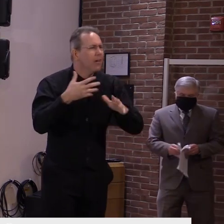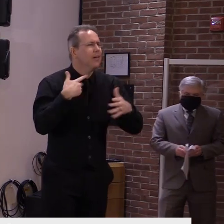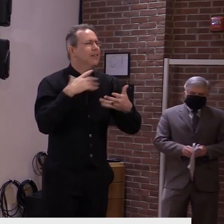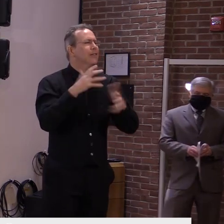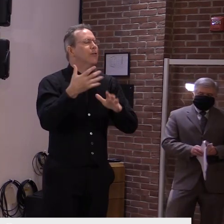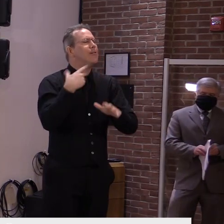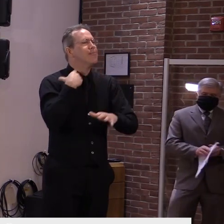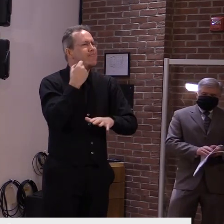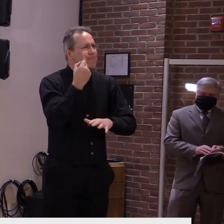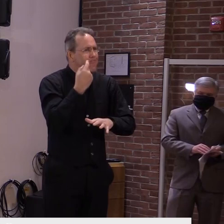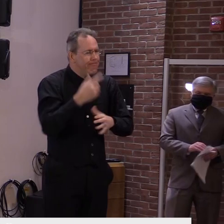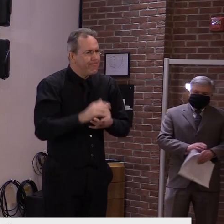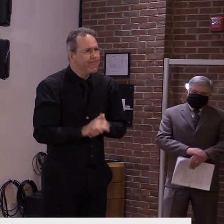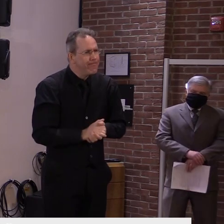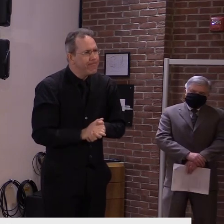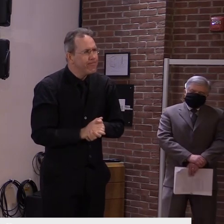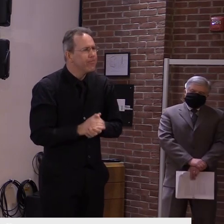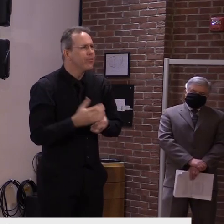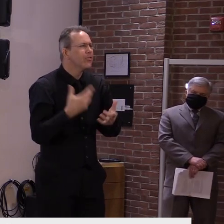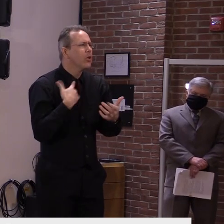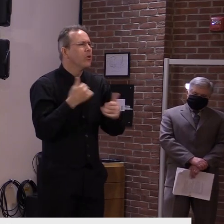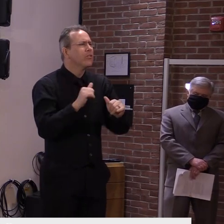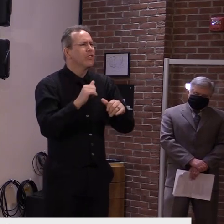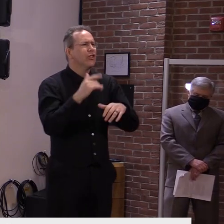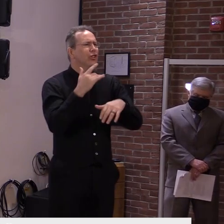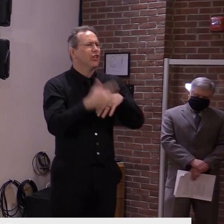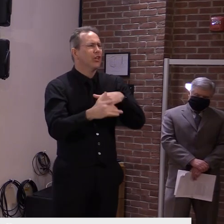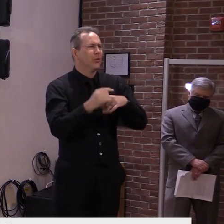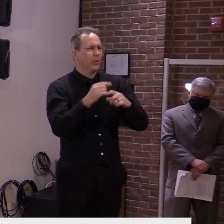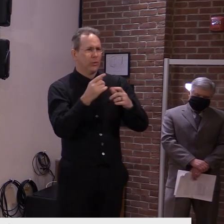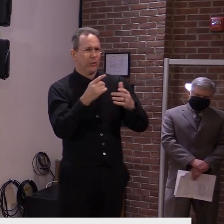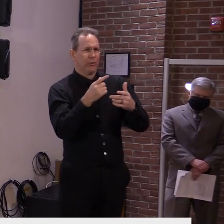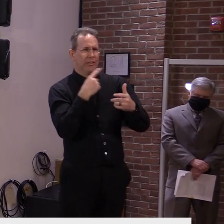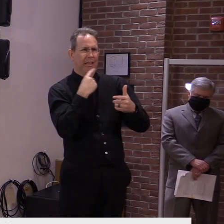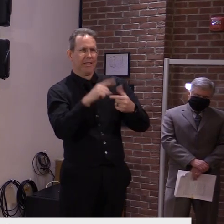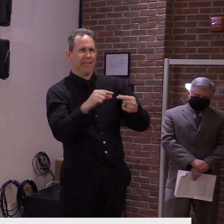to do this, but it's early in the process.